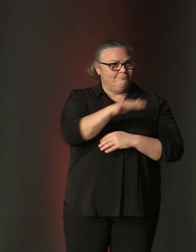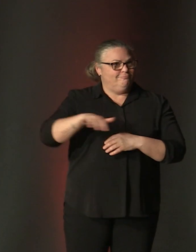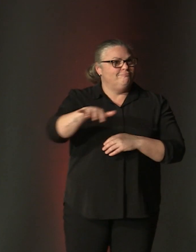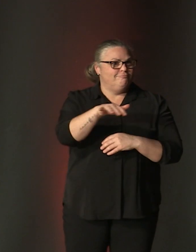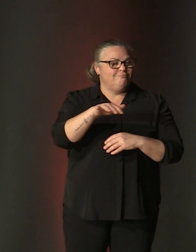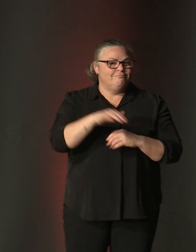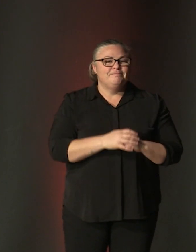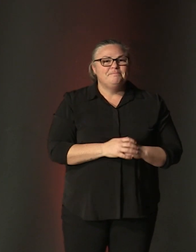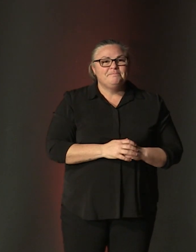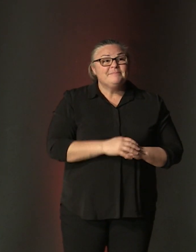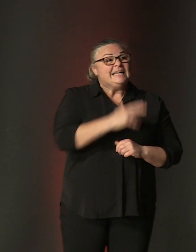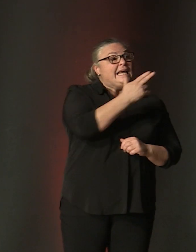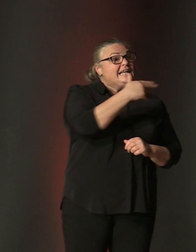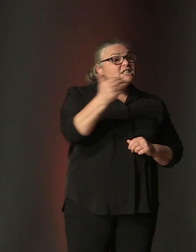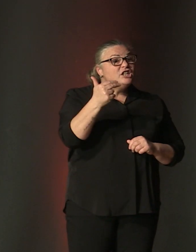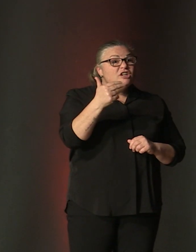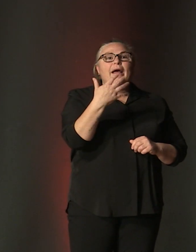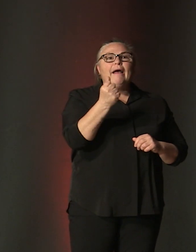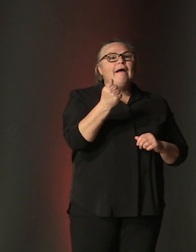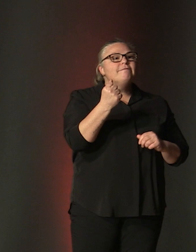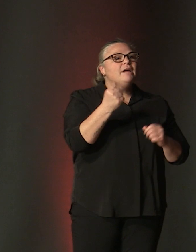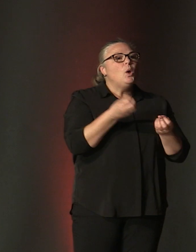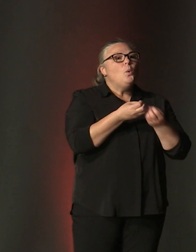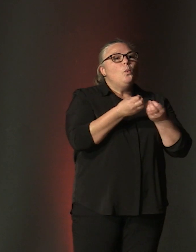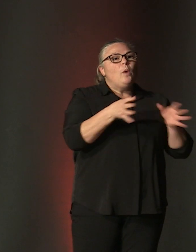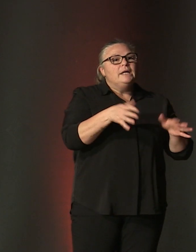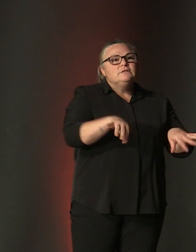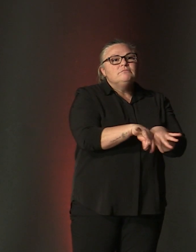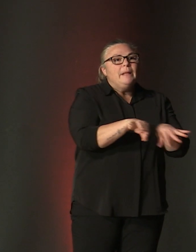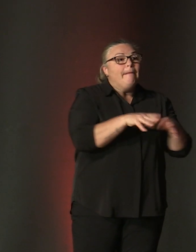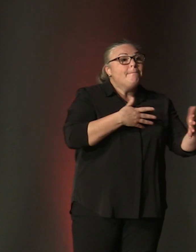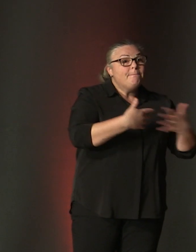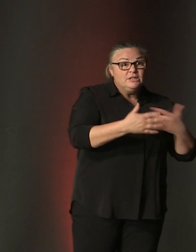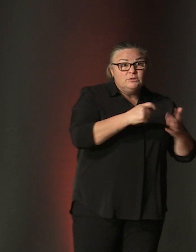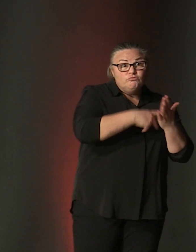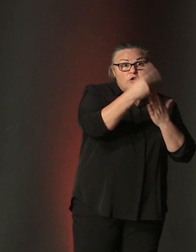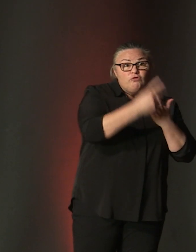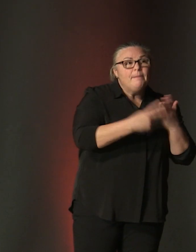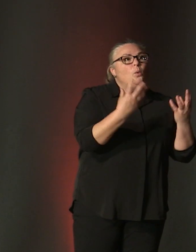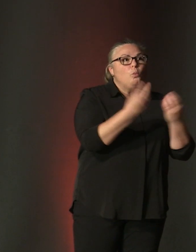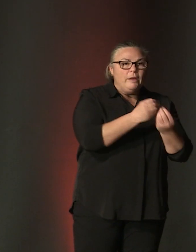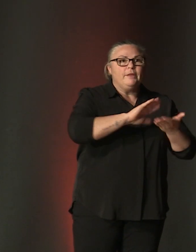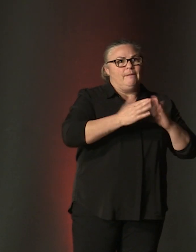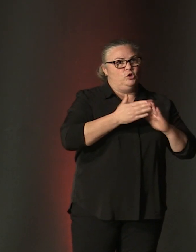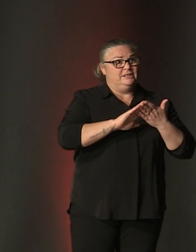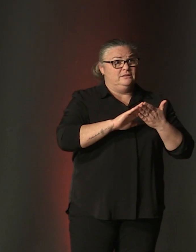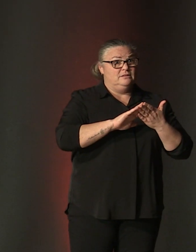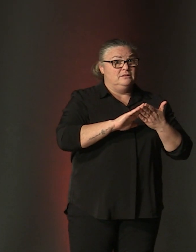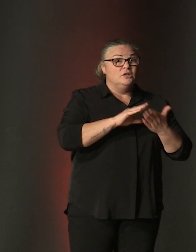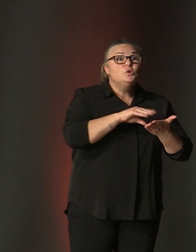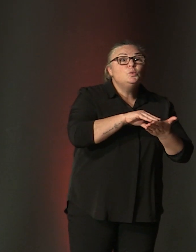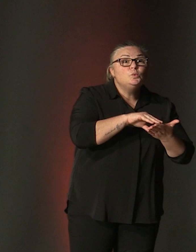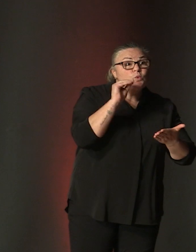in Indonesia, they did a waste management bank and an entrepreneurship program with the community,